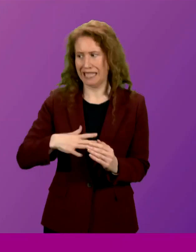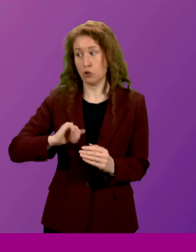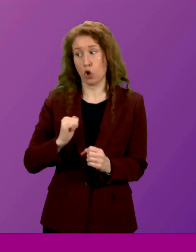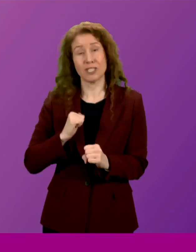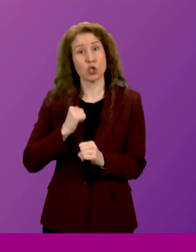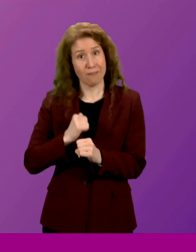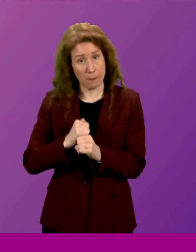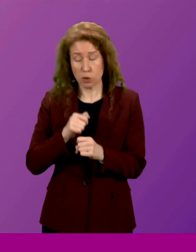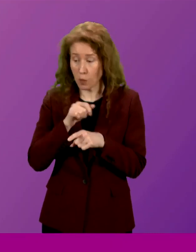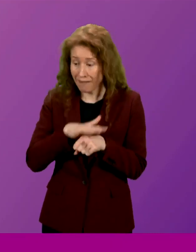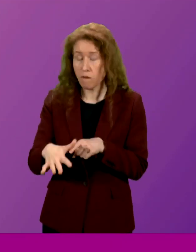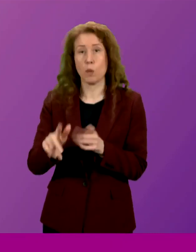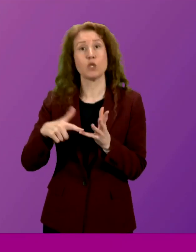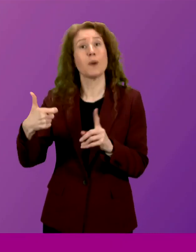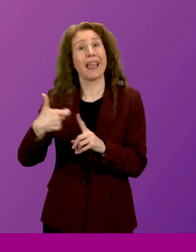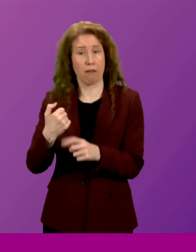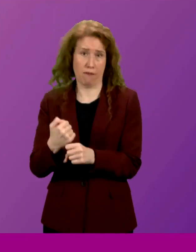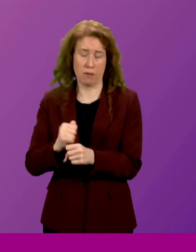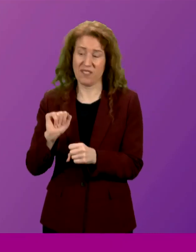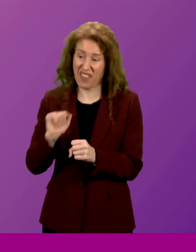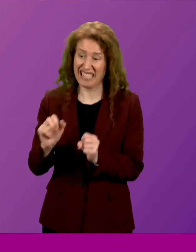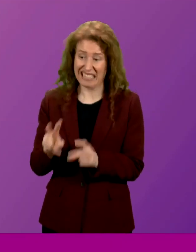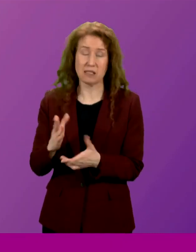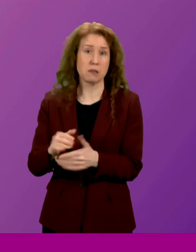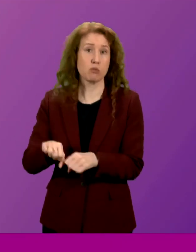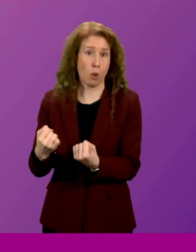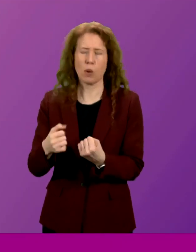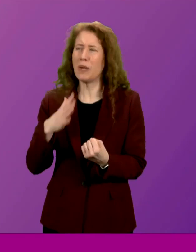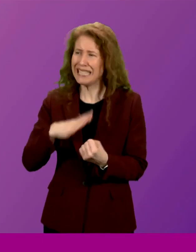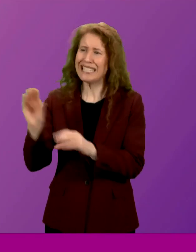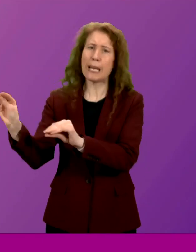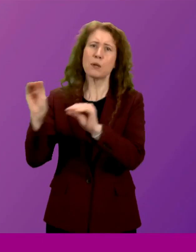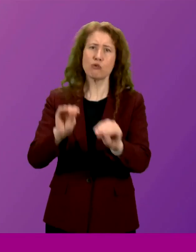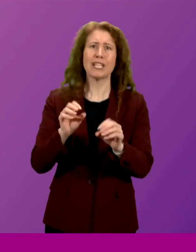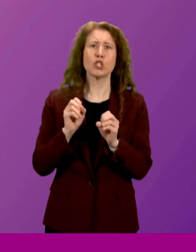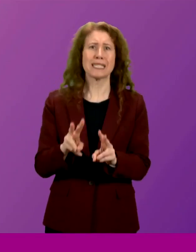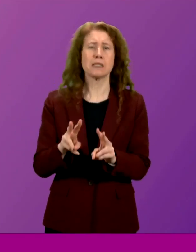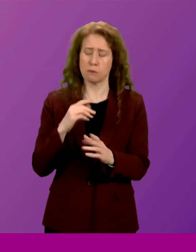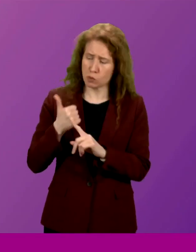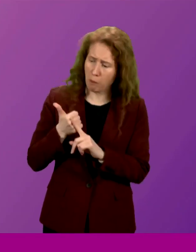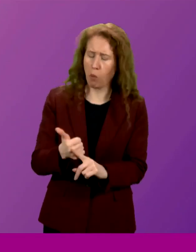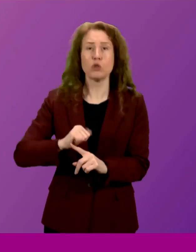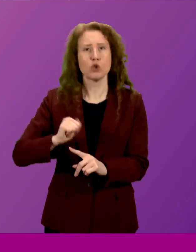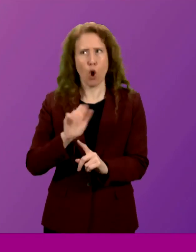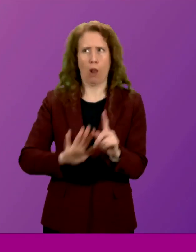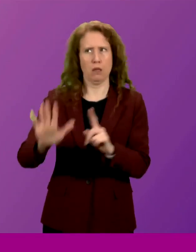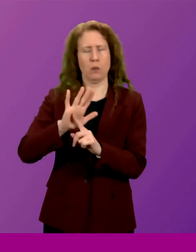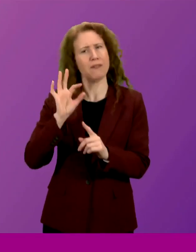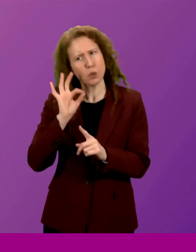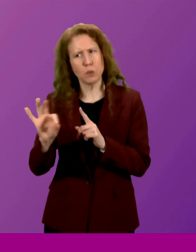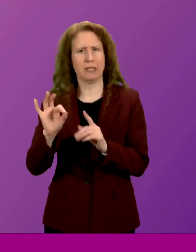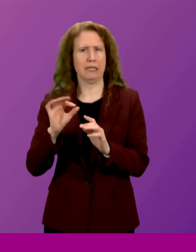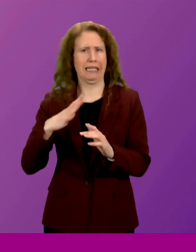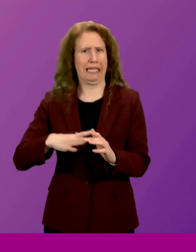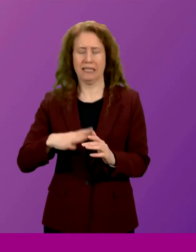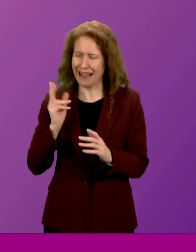Government to influence the UK Government's broken system. We need an immigration system that supports Scotland's distinct demographic needs, and I would once again urge